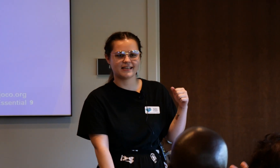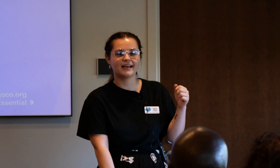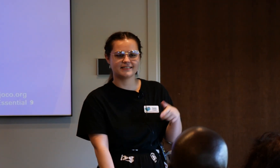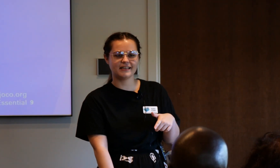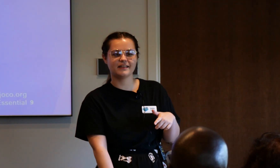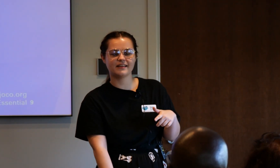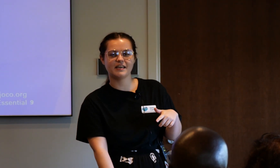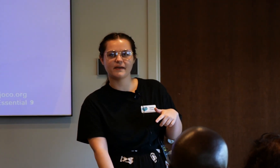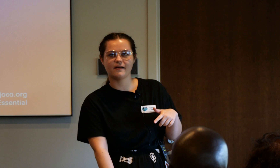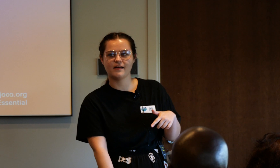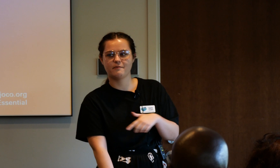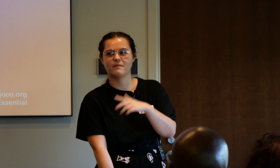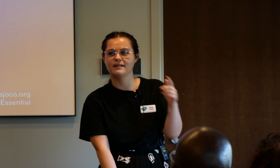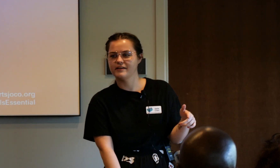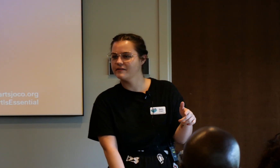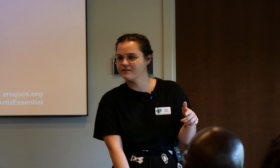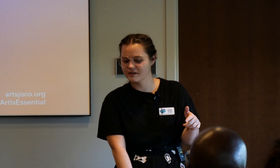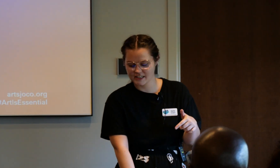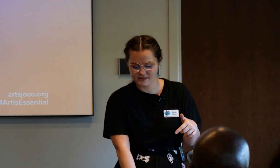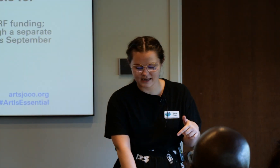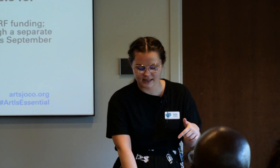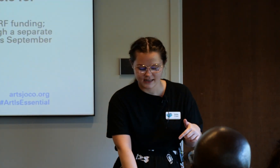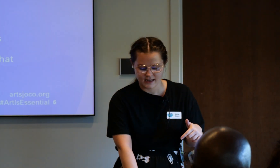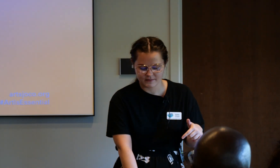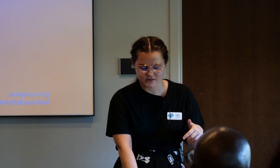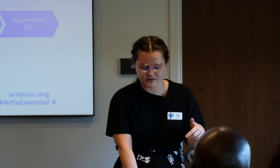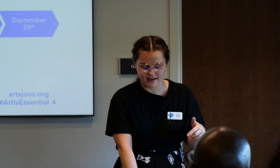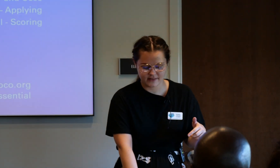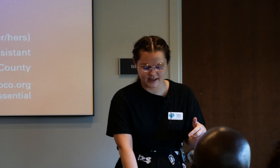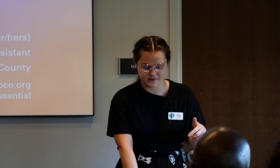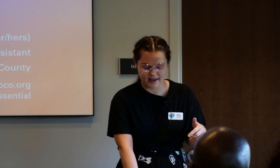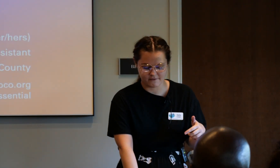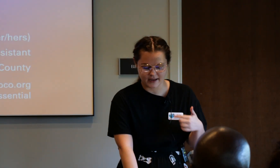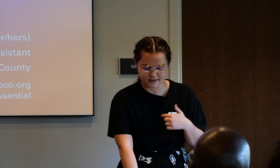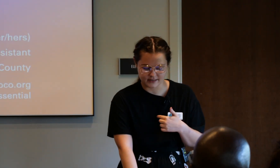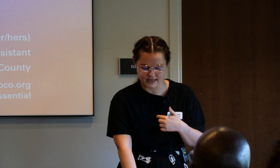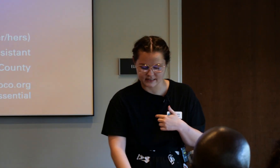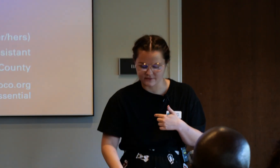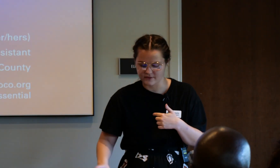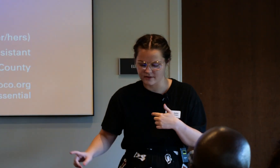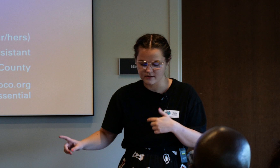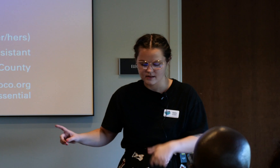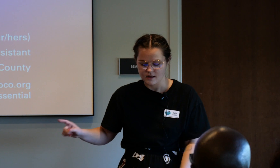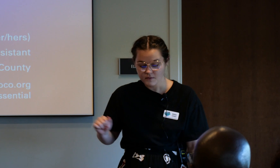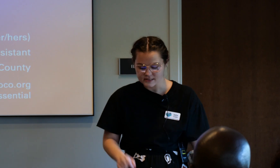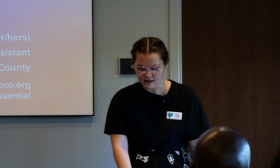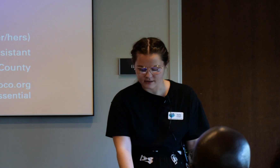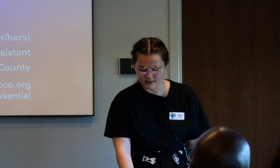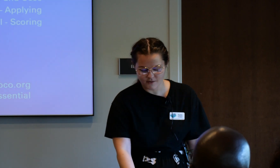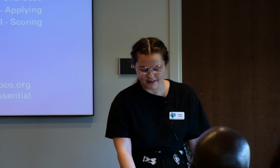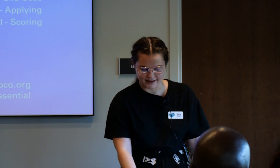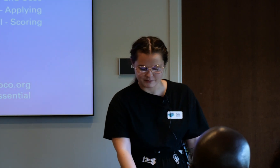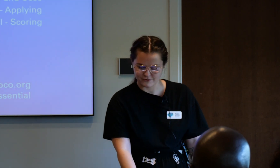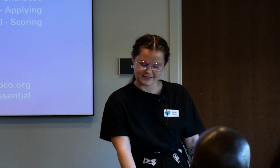Yes, I sent the email reminding you of the workshop tonight. Yeah. So if you have that, you have my contact info. Oh, it's not